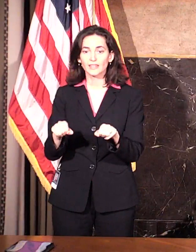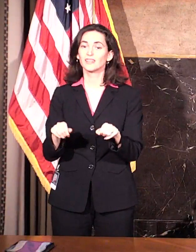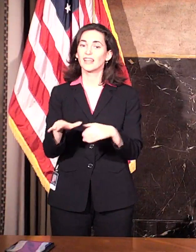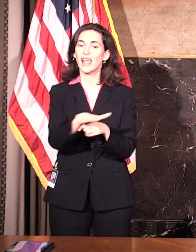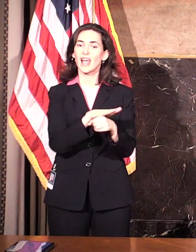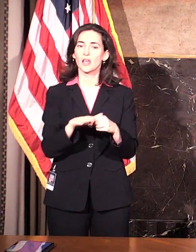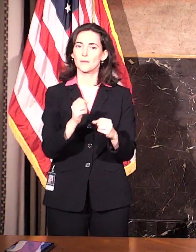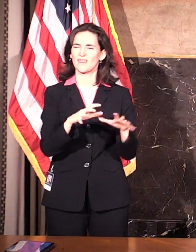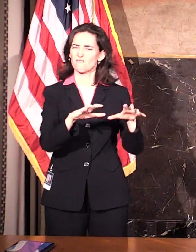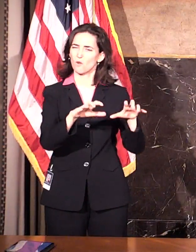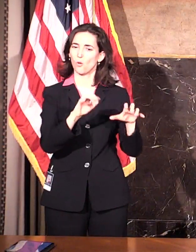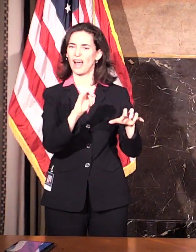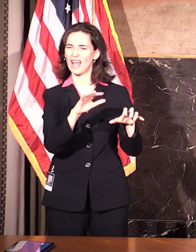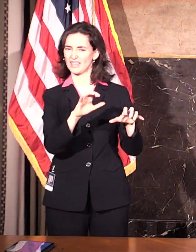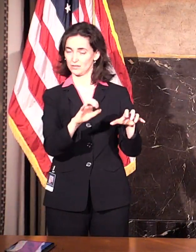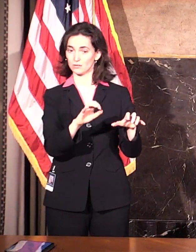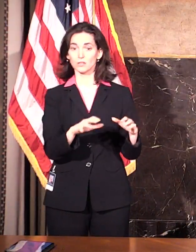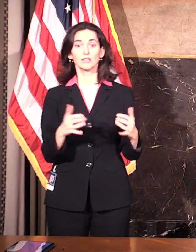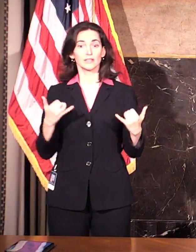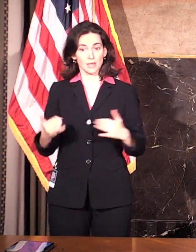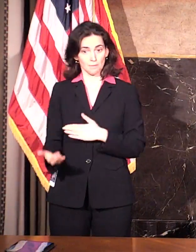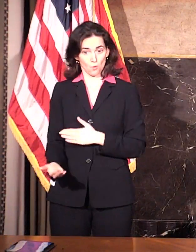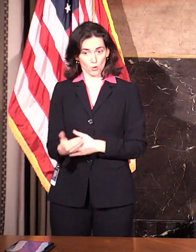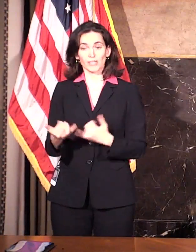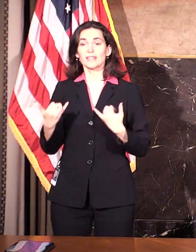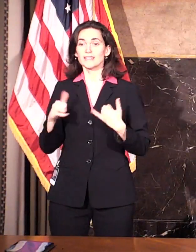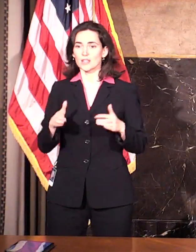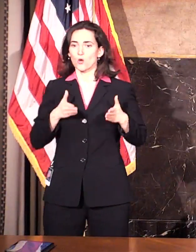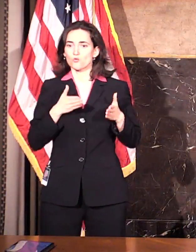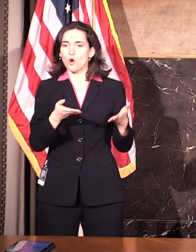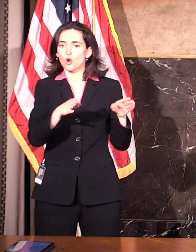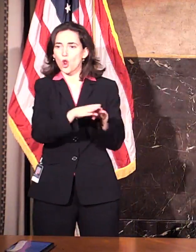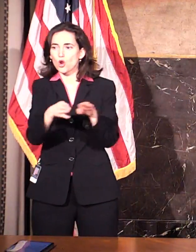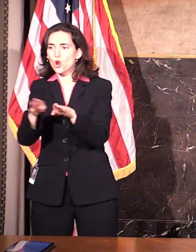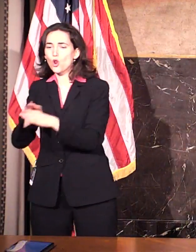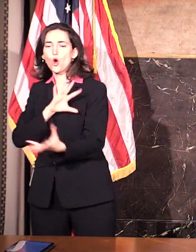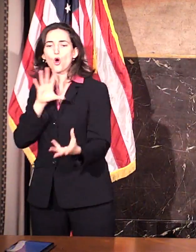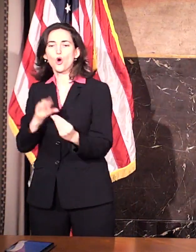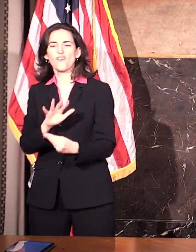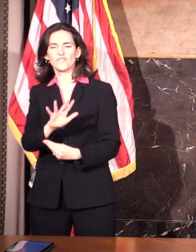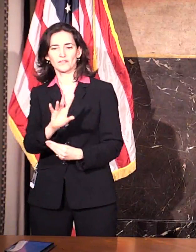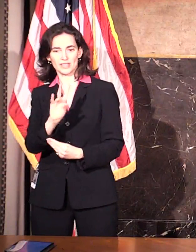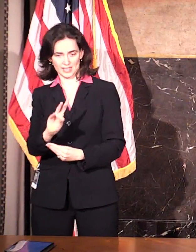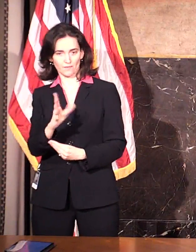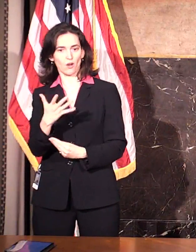of this morning, there were still 57 weather-related road closures across Louisiana.